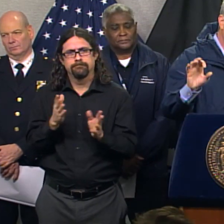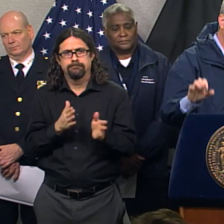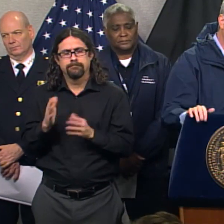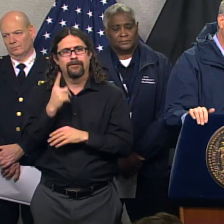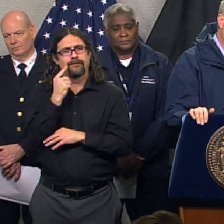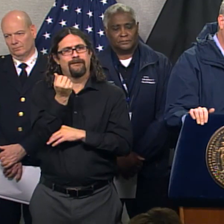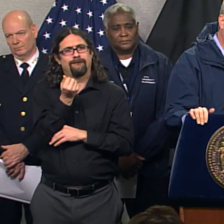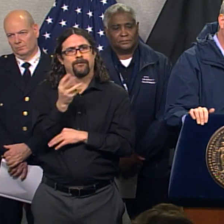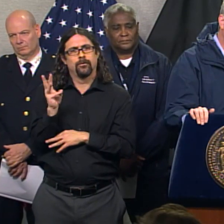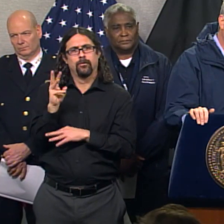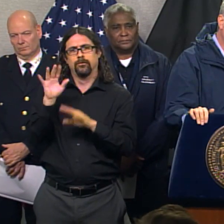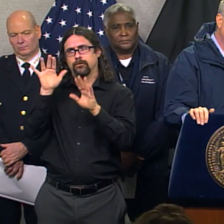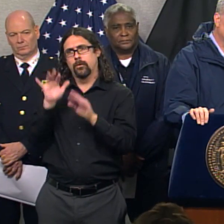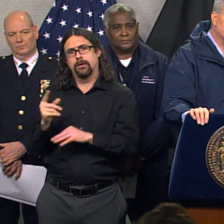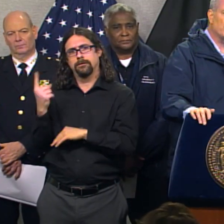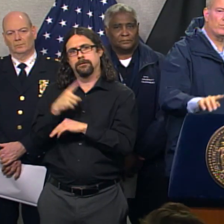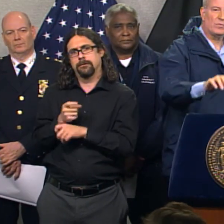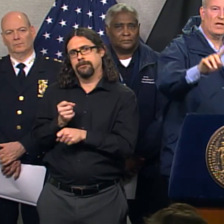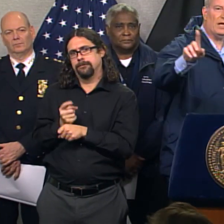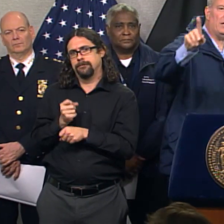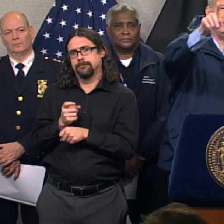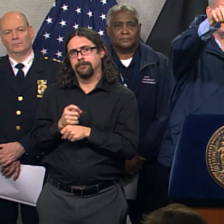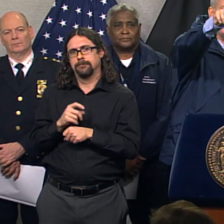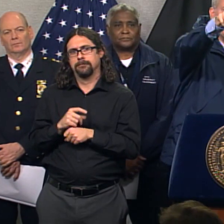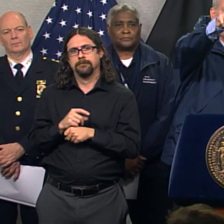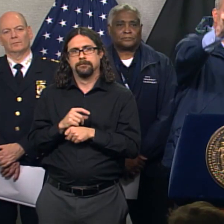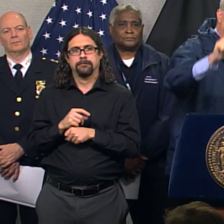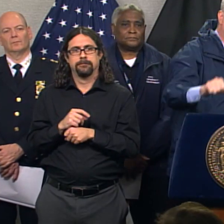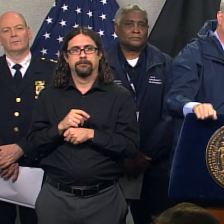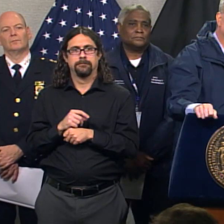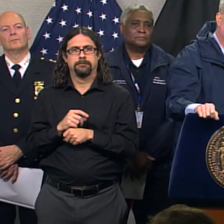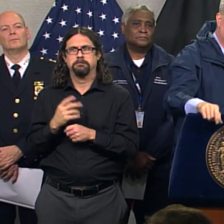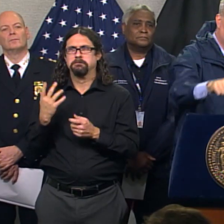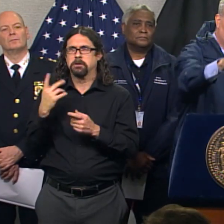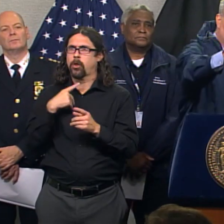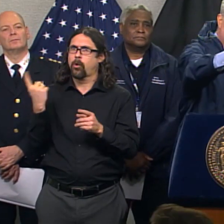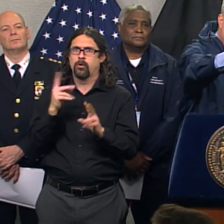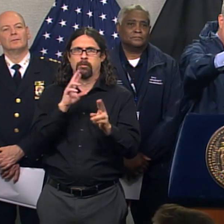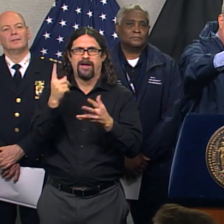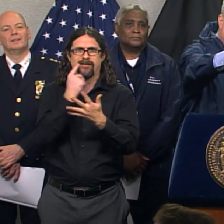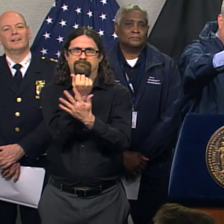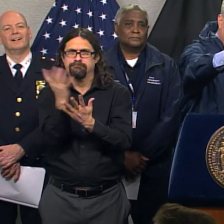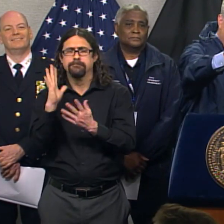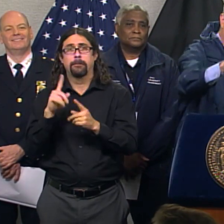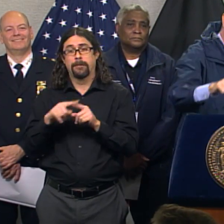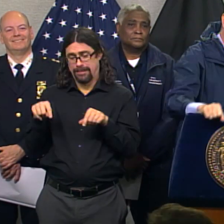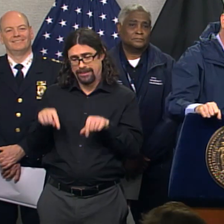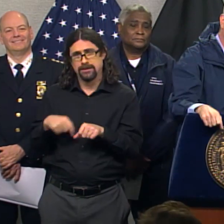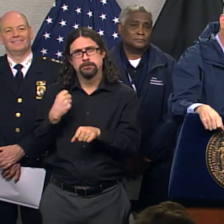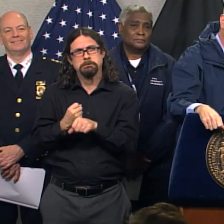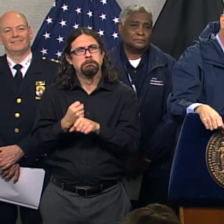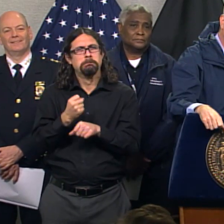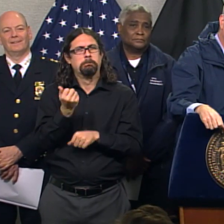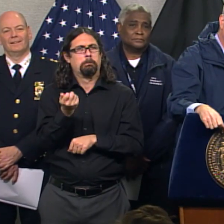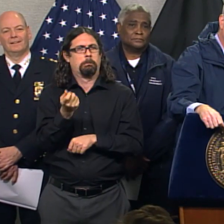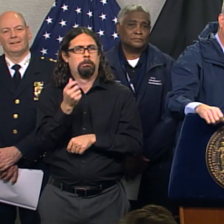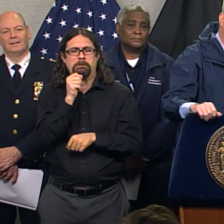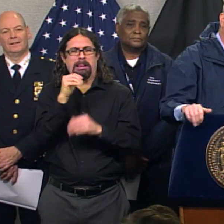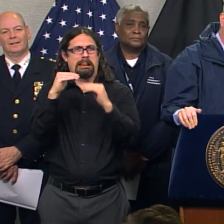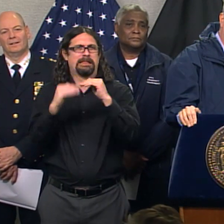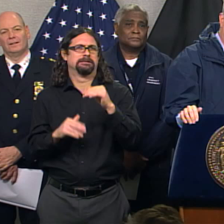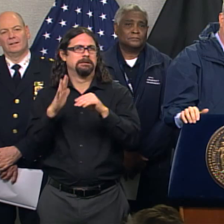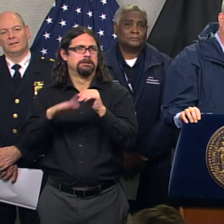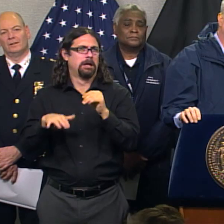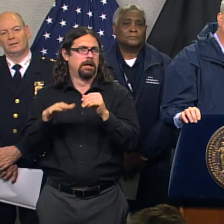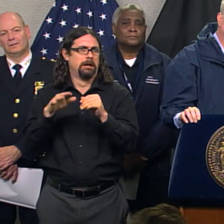the plan allows for. Okay, yes, way back. Yeah, that's you. That's you. Hi, this is Sia from Cinevision. I'm